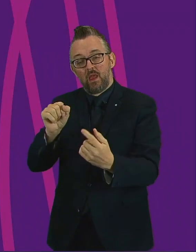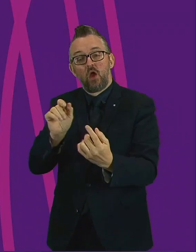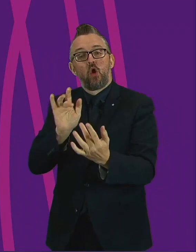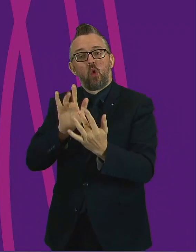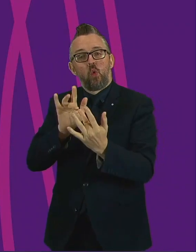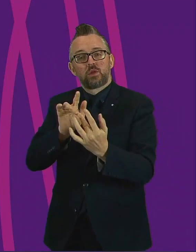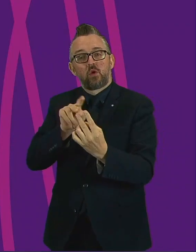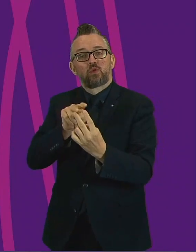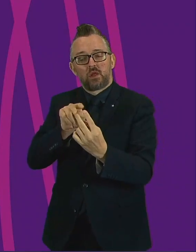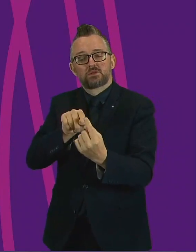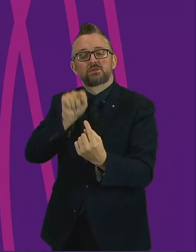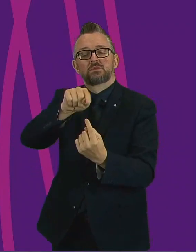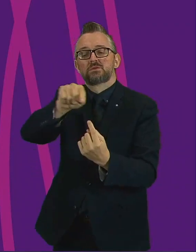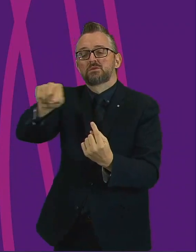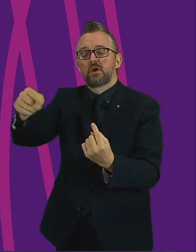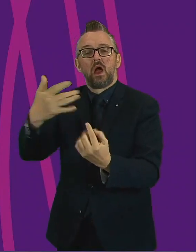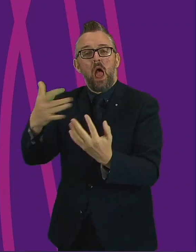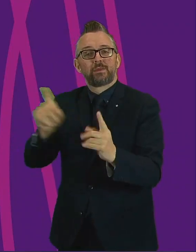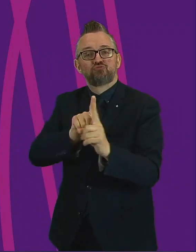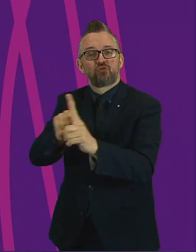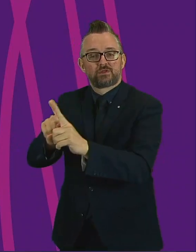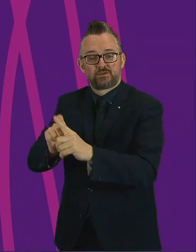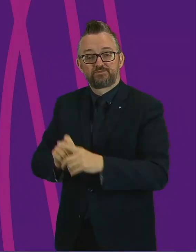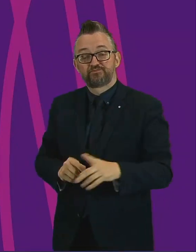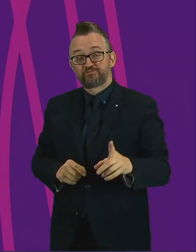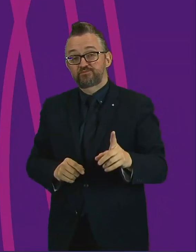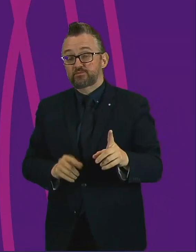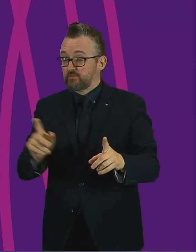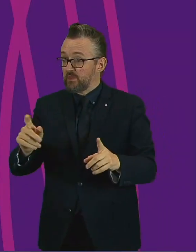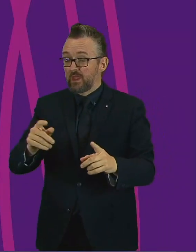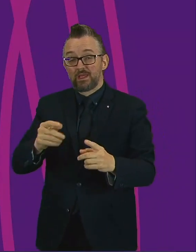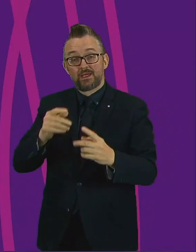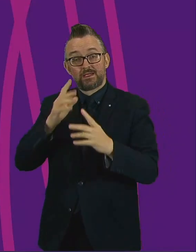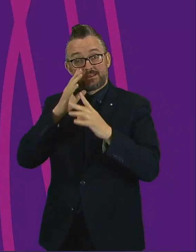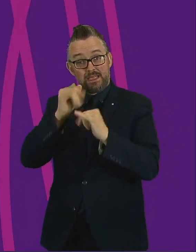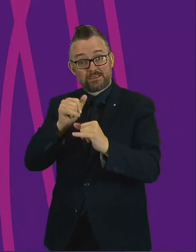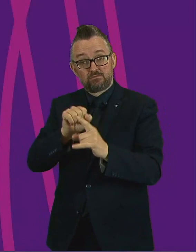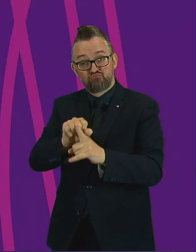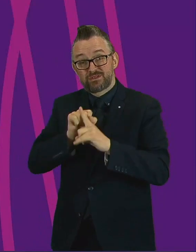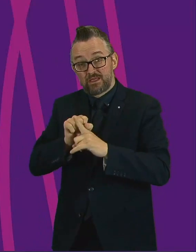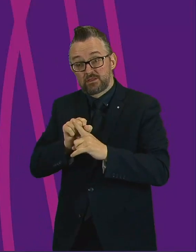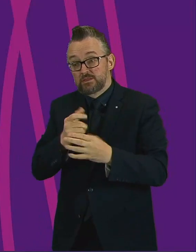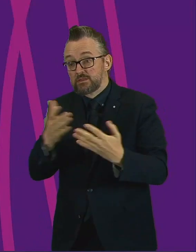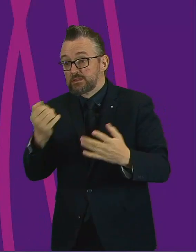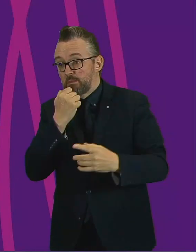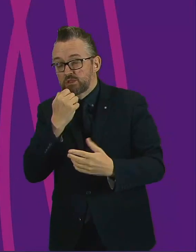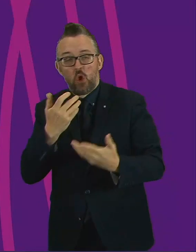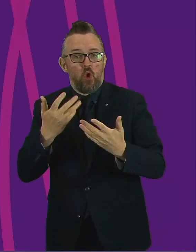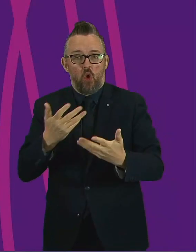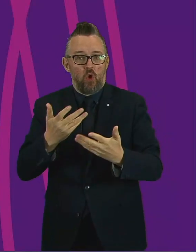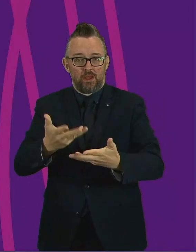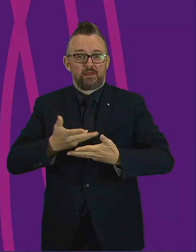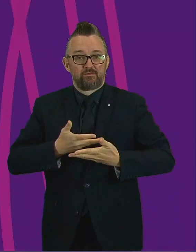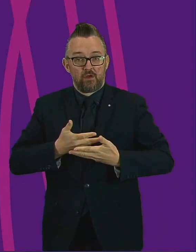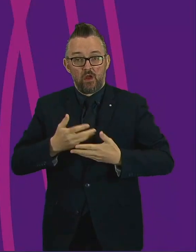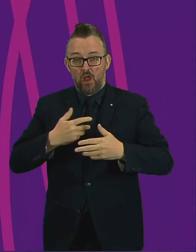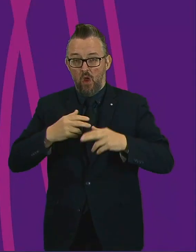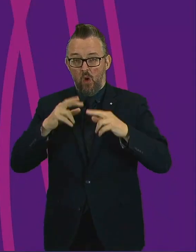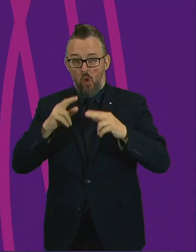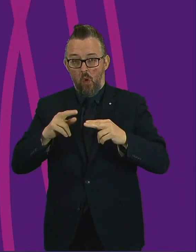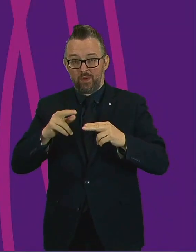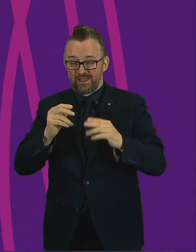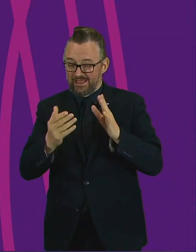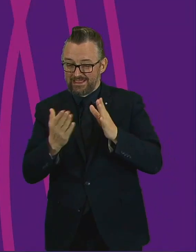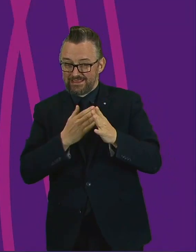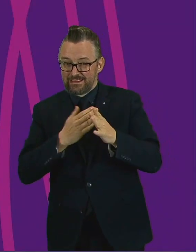been traced? First Minister. We don't yet have initial data from Test and Protect. I hope that if all goes to plan, the initial